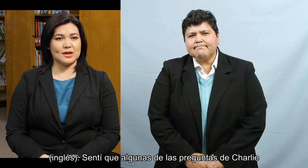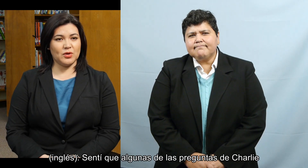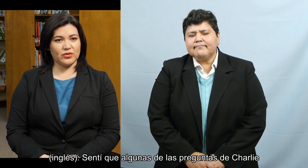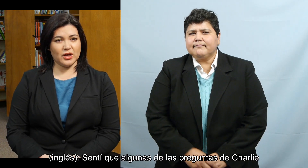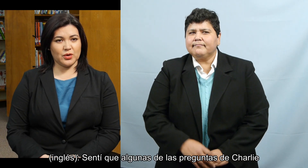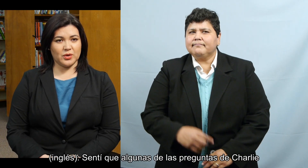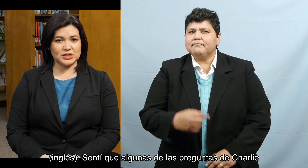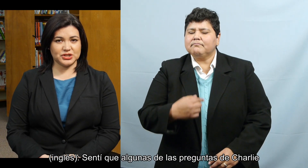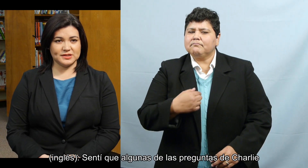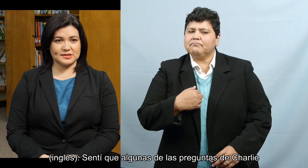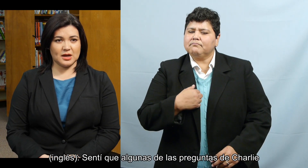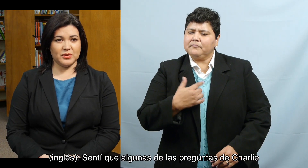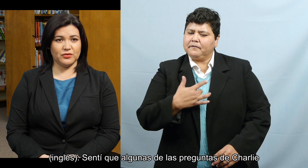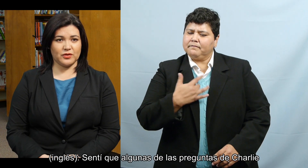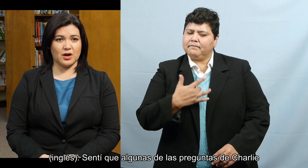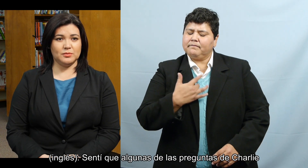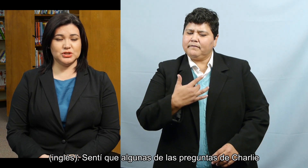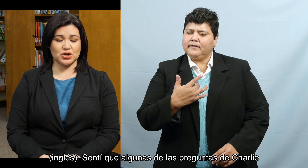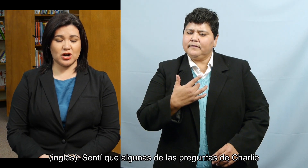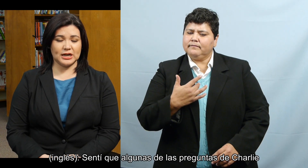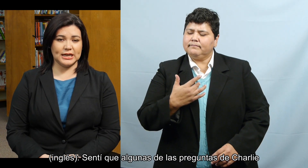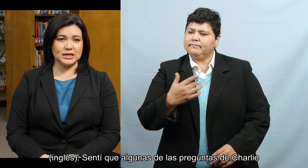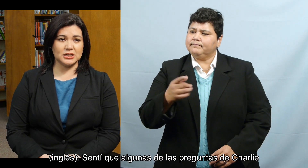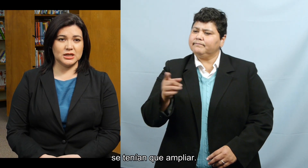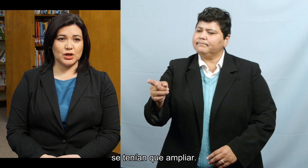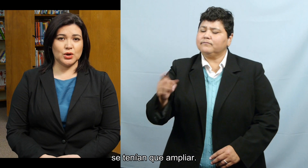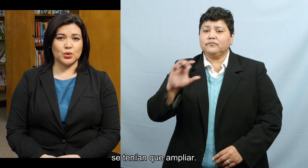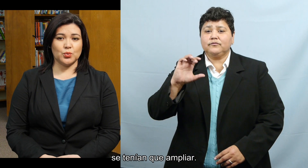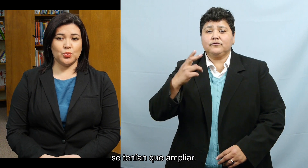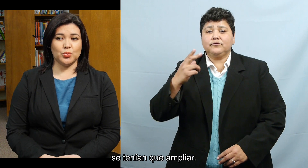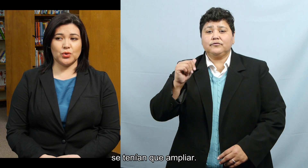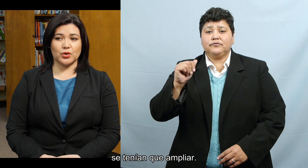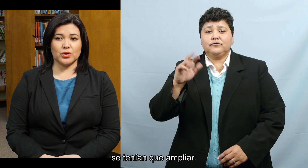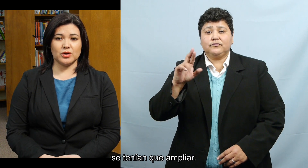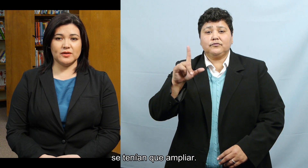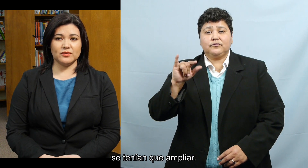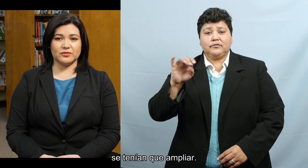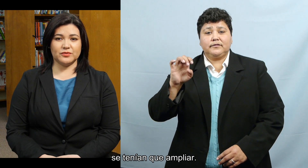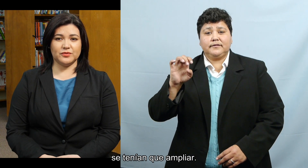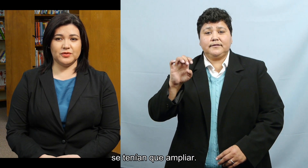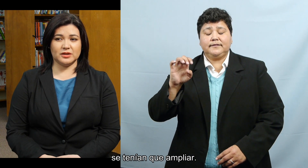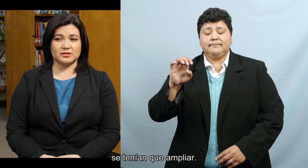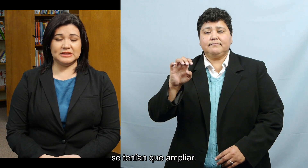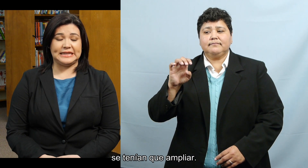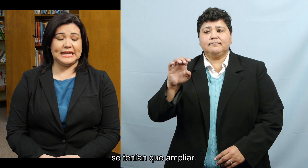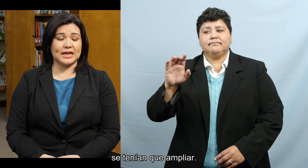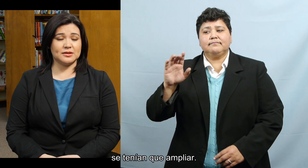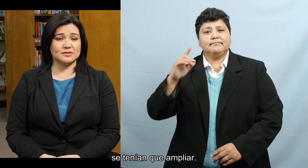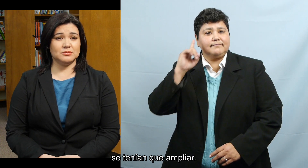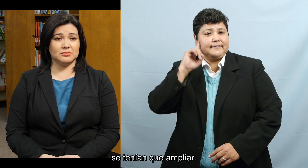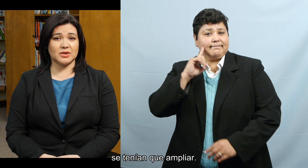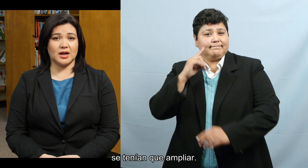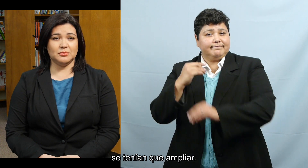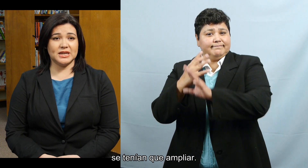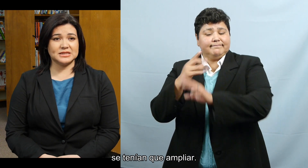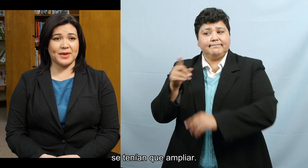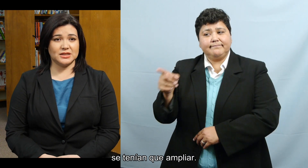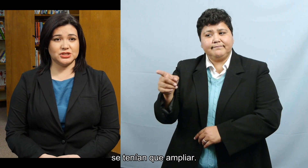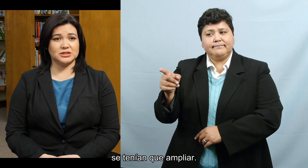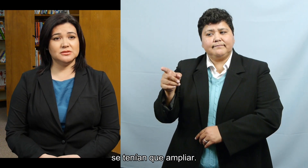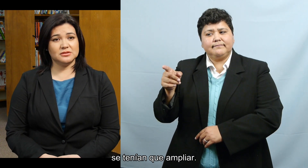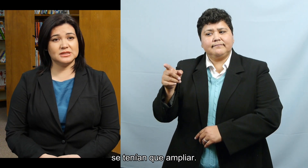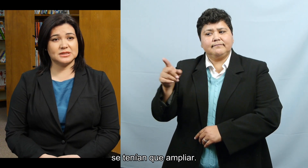I felt that some of the questions coming from Charlie were needed